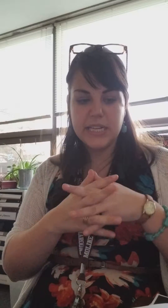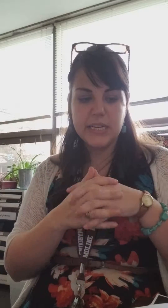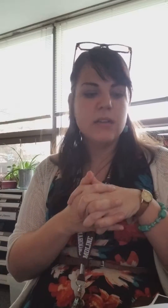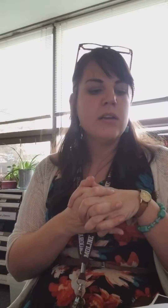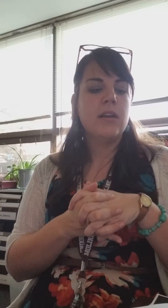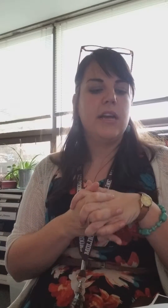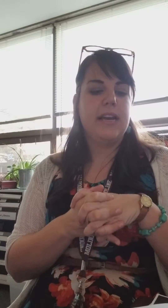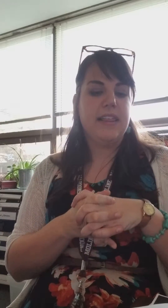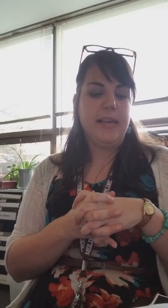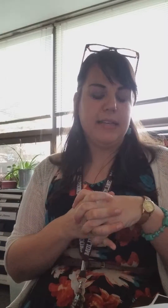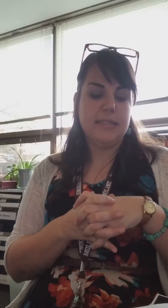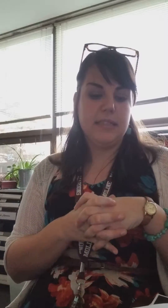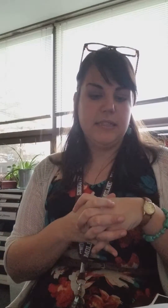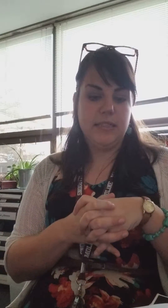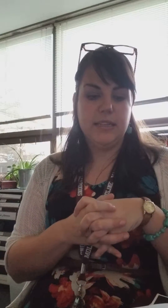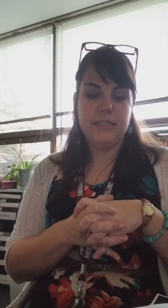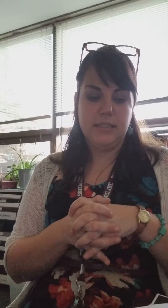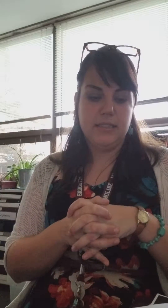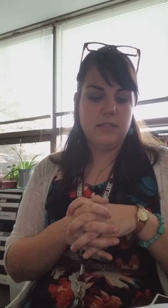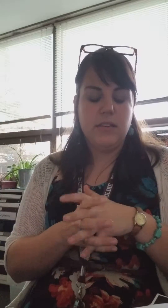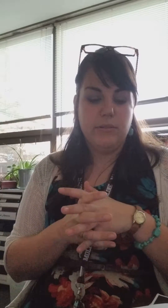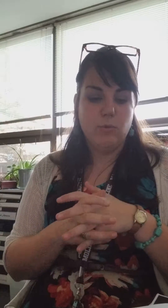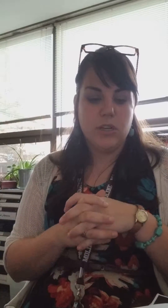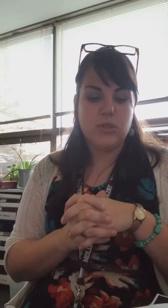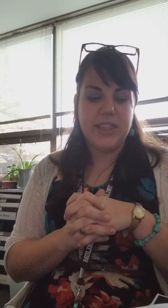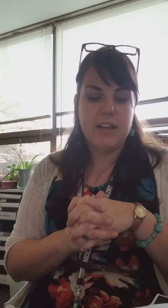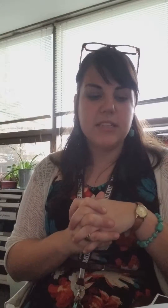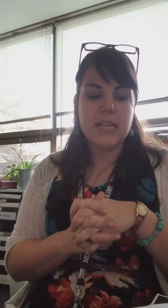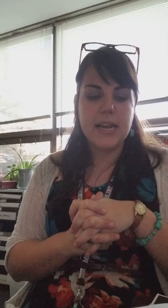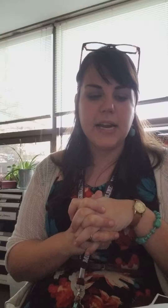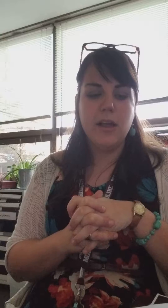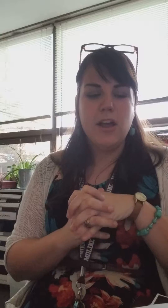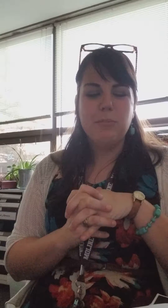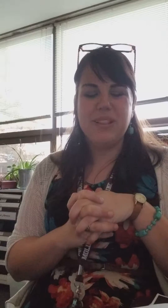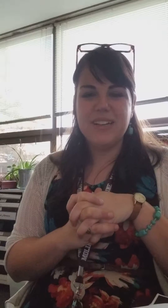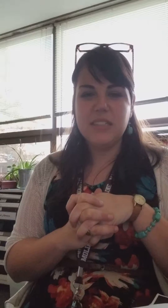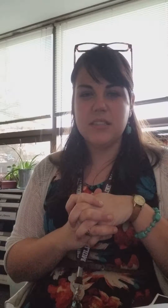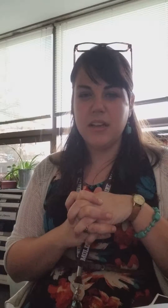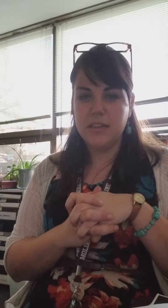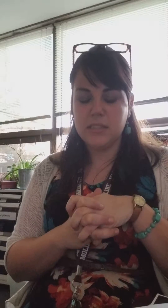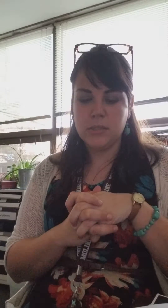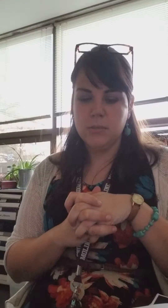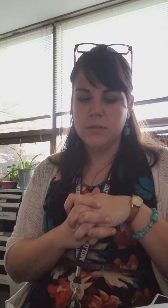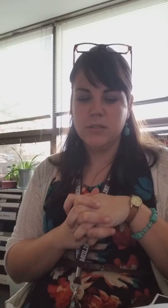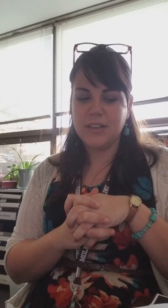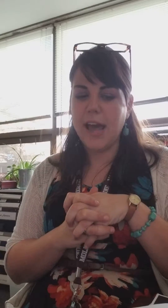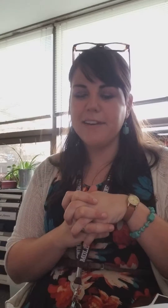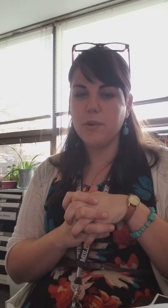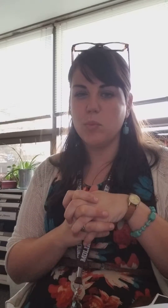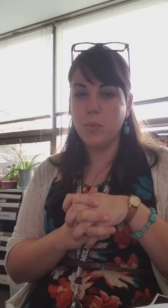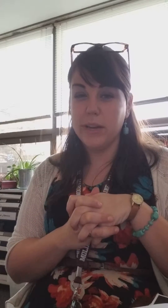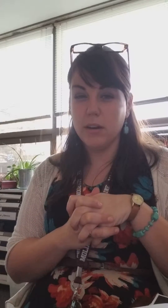in, and I think it works without the signing. Plus, it's kind of a